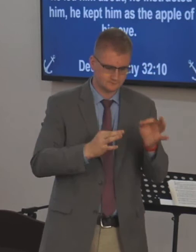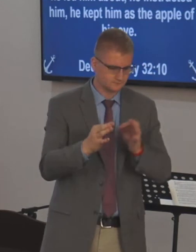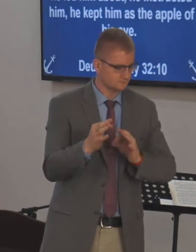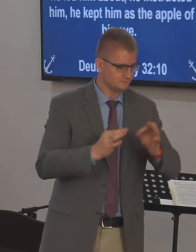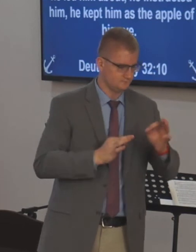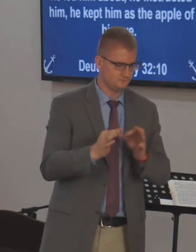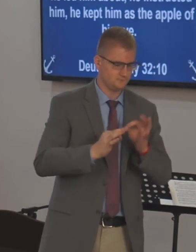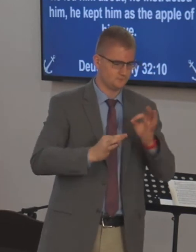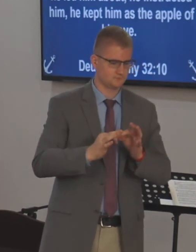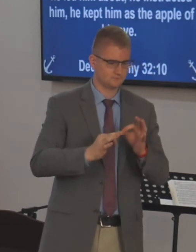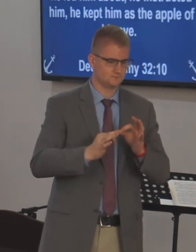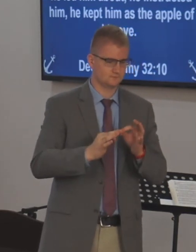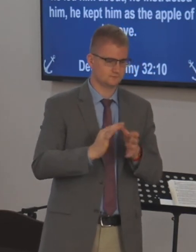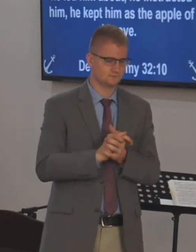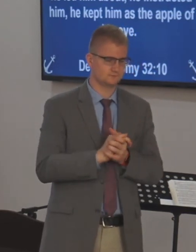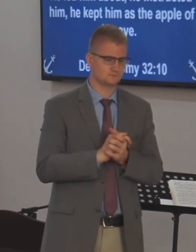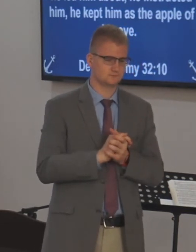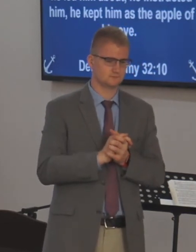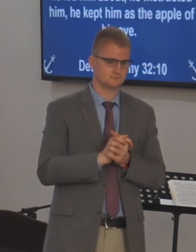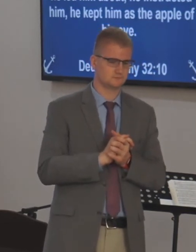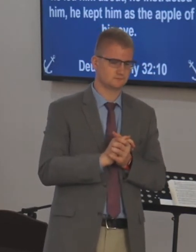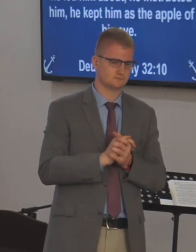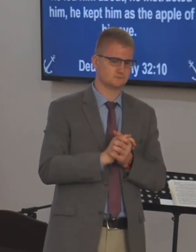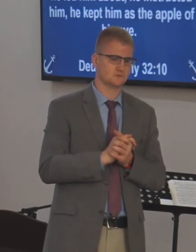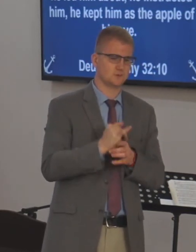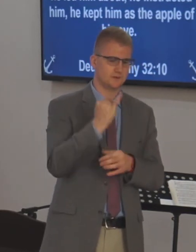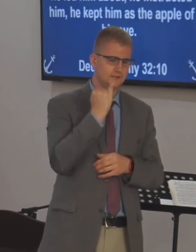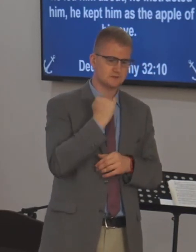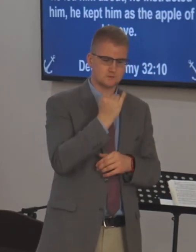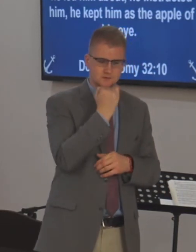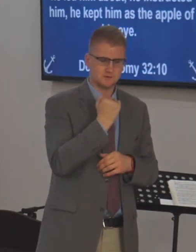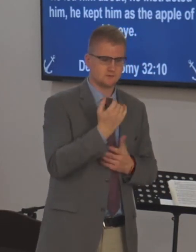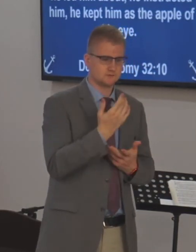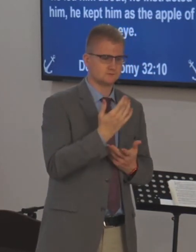eye. Israel, the apple of God's eyes. You want to know something?